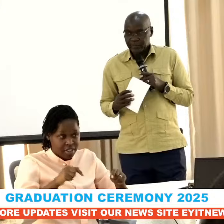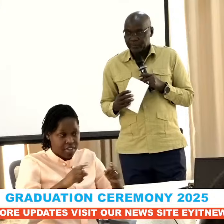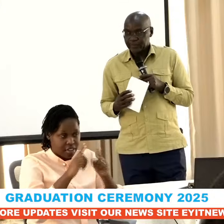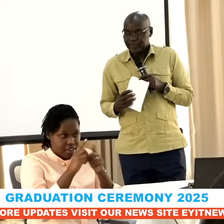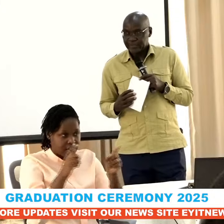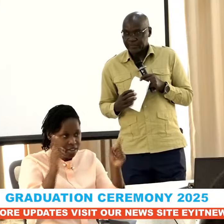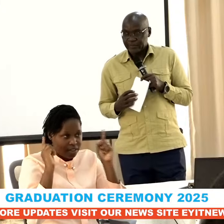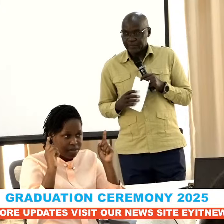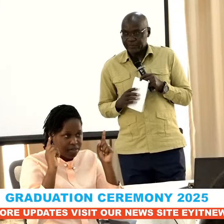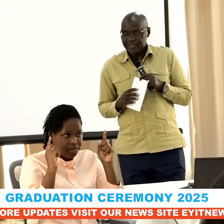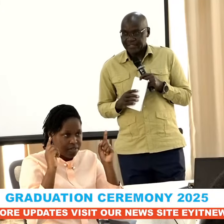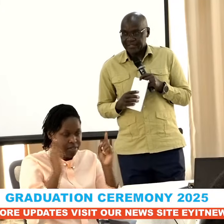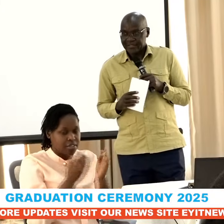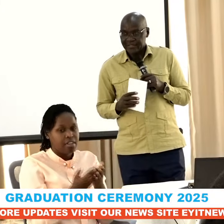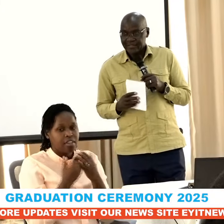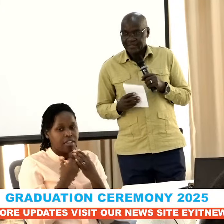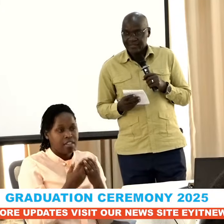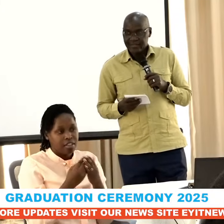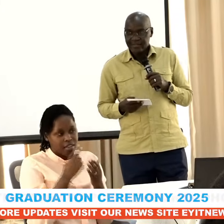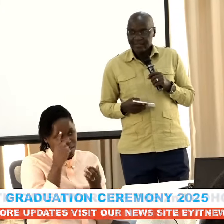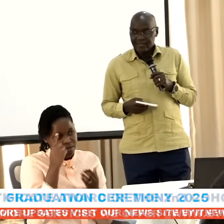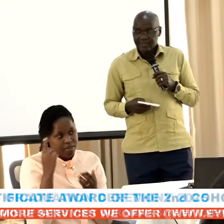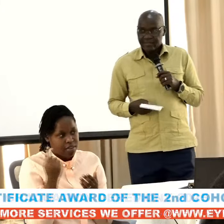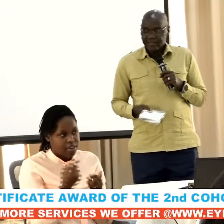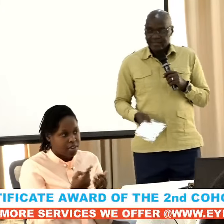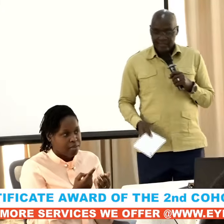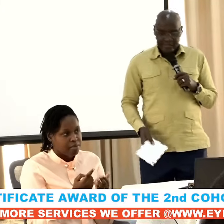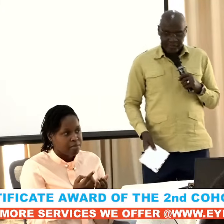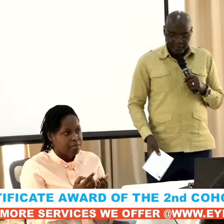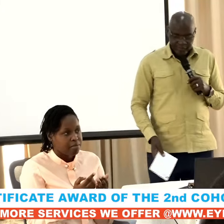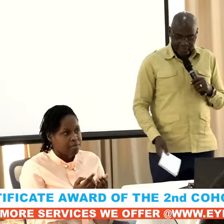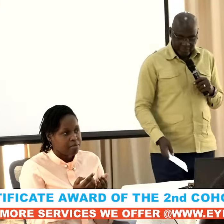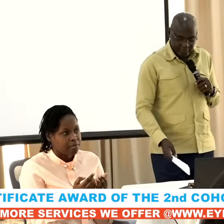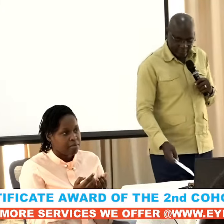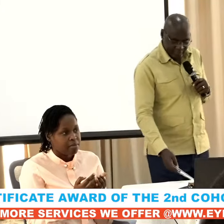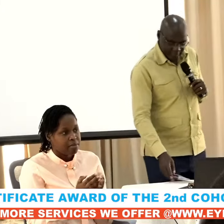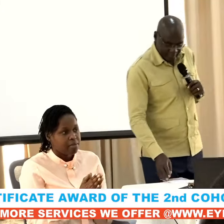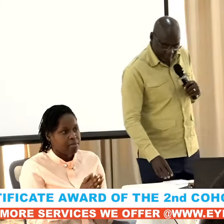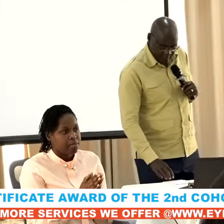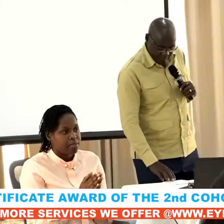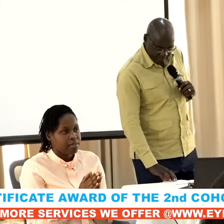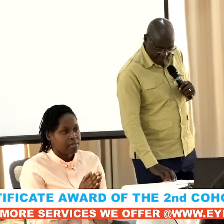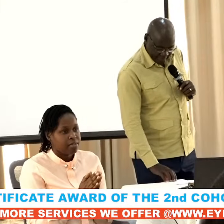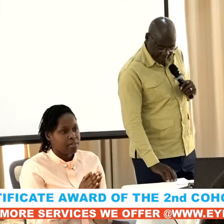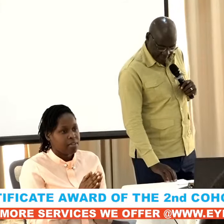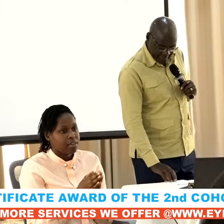Aliho, thank you so much. Yeah, you know you are supposed to be at